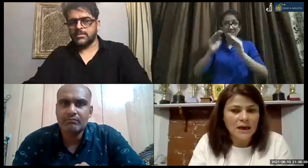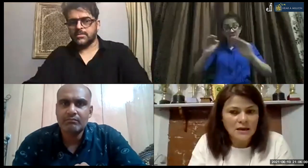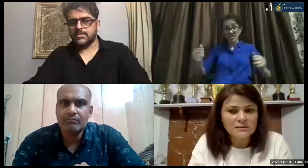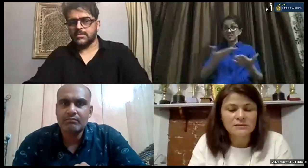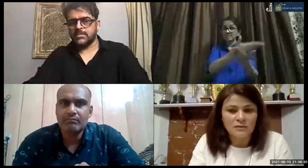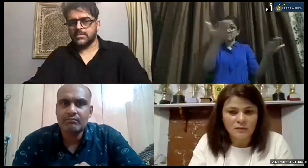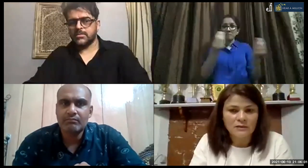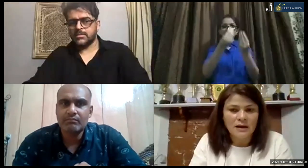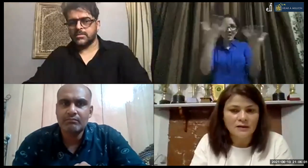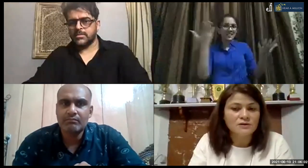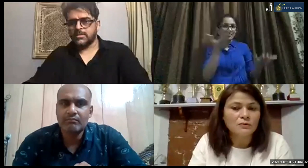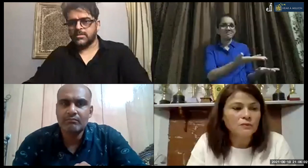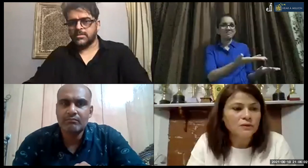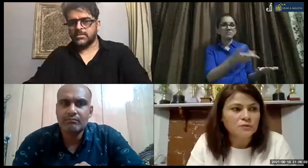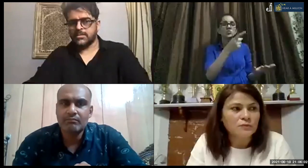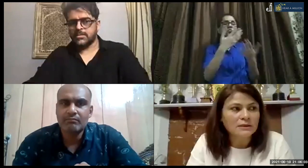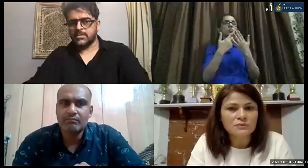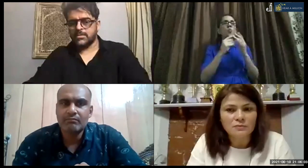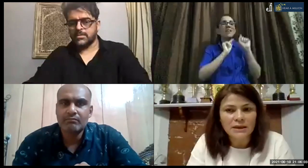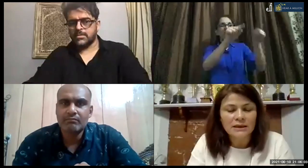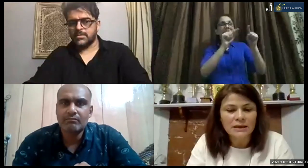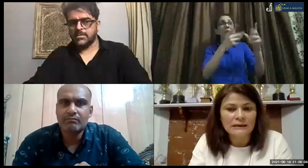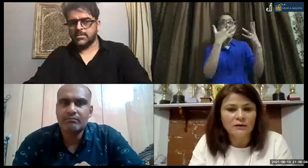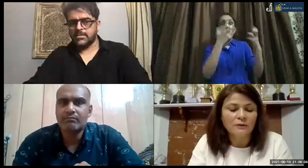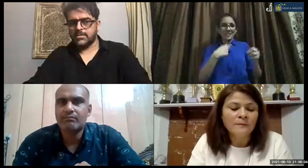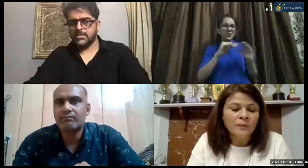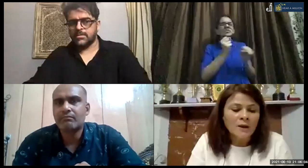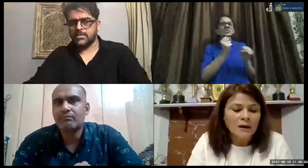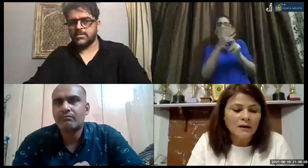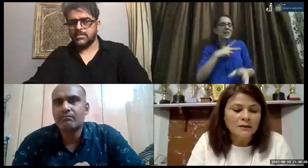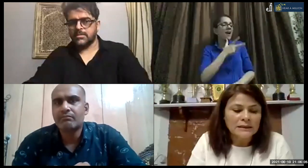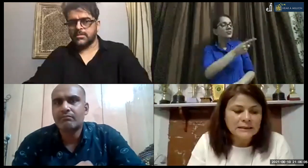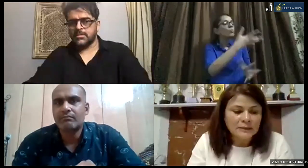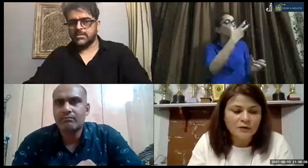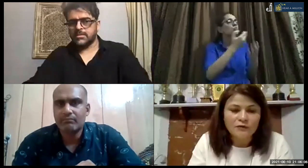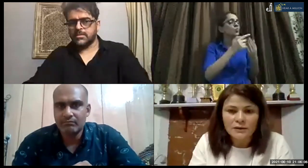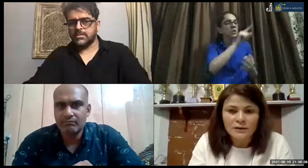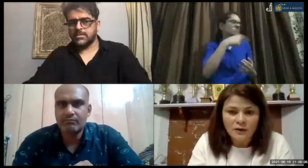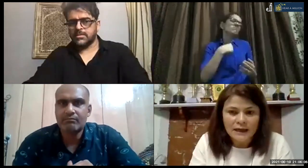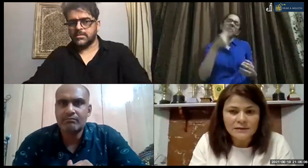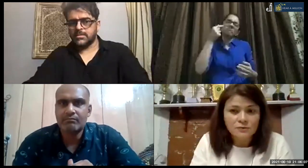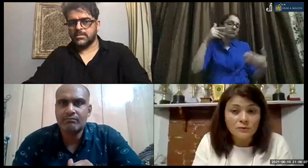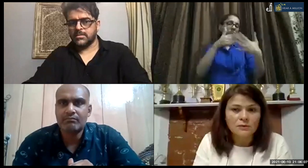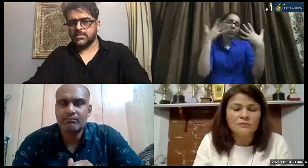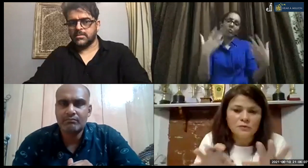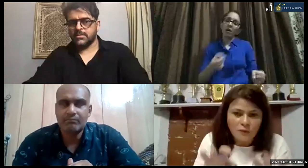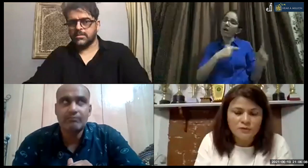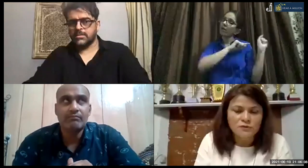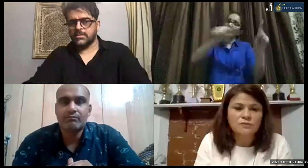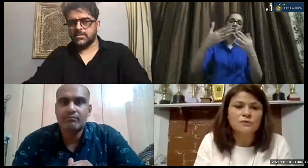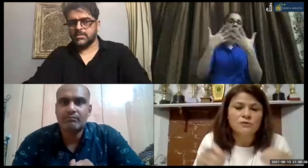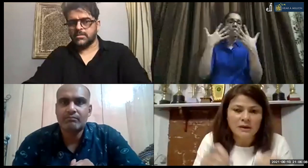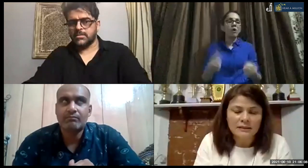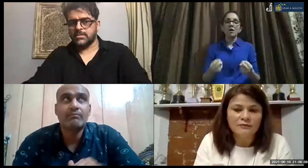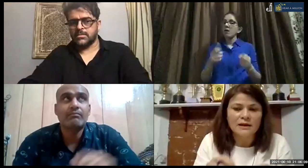when I ask what kind of school would you want to be in, they say they prefer the offline school, to go